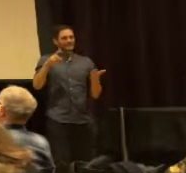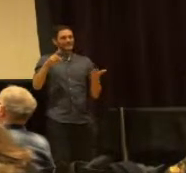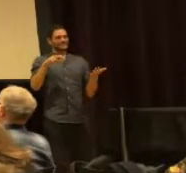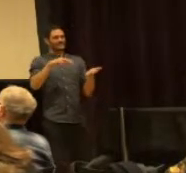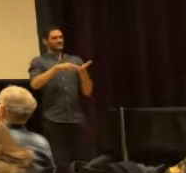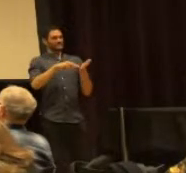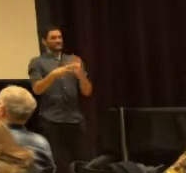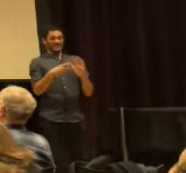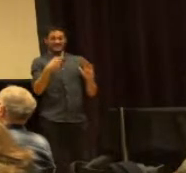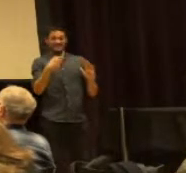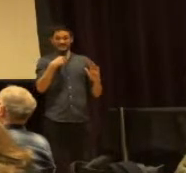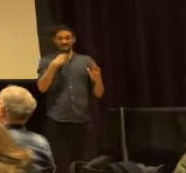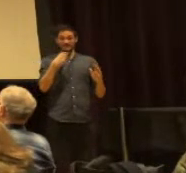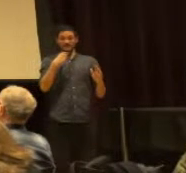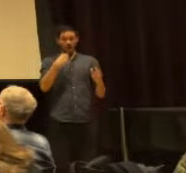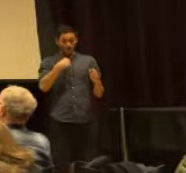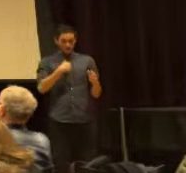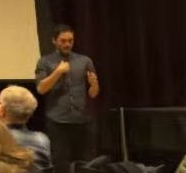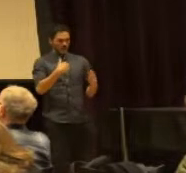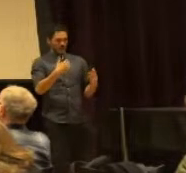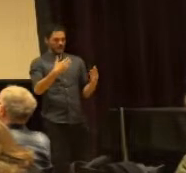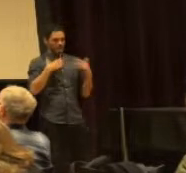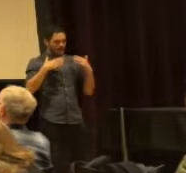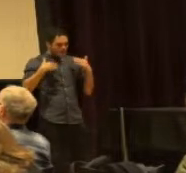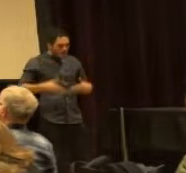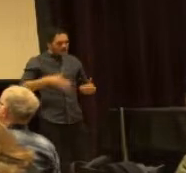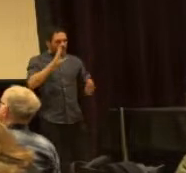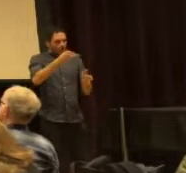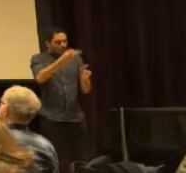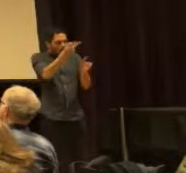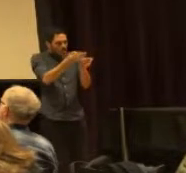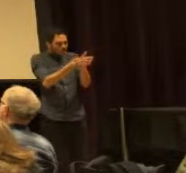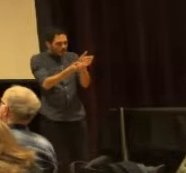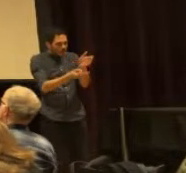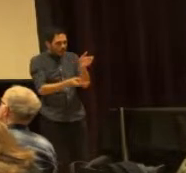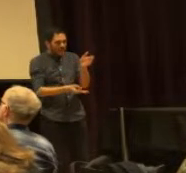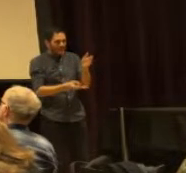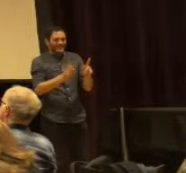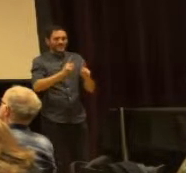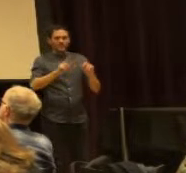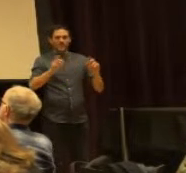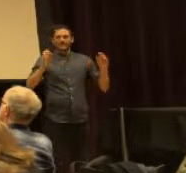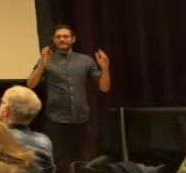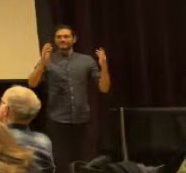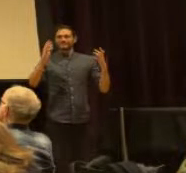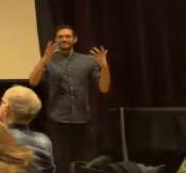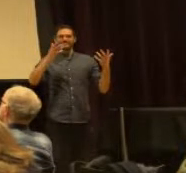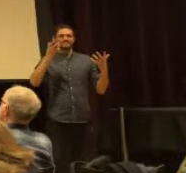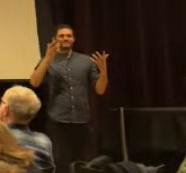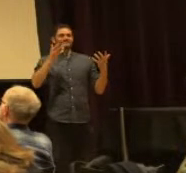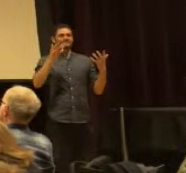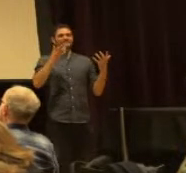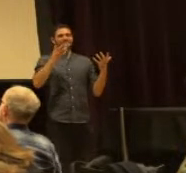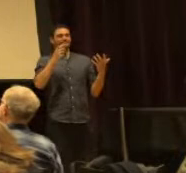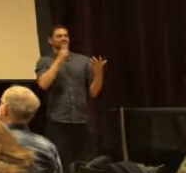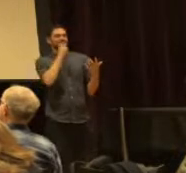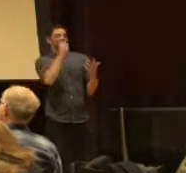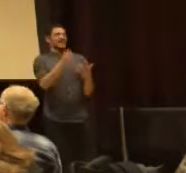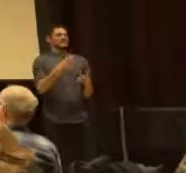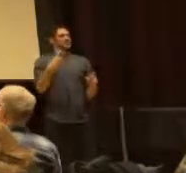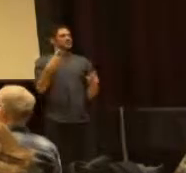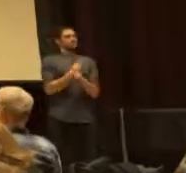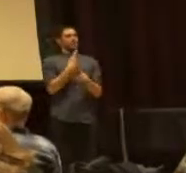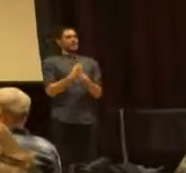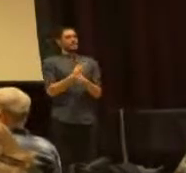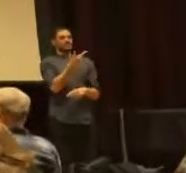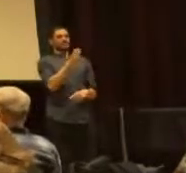body? Is my eulogy going to be read with a name that feels like a spit in my face? So getting